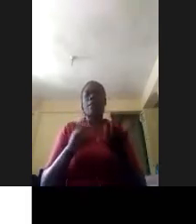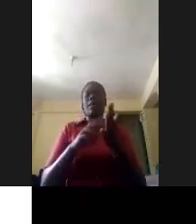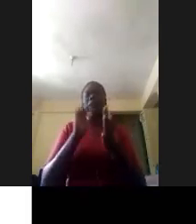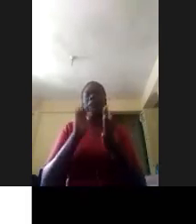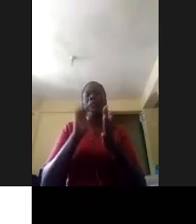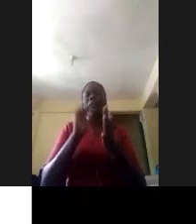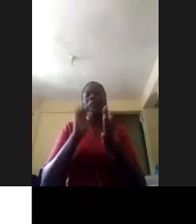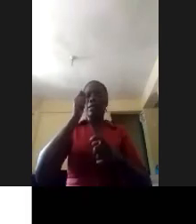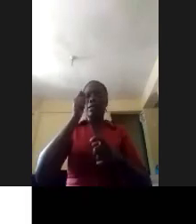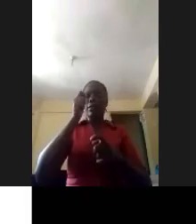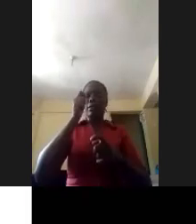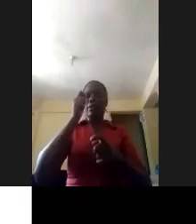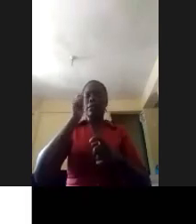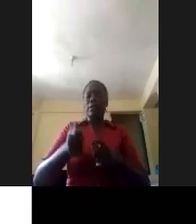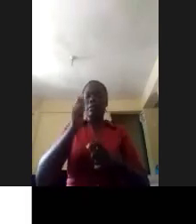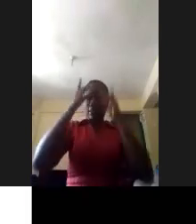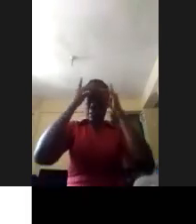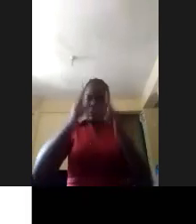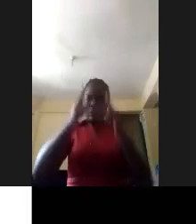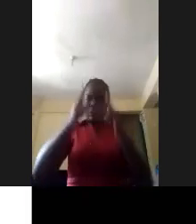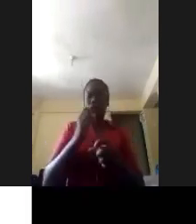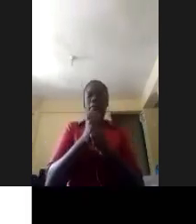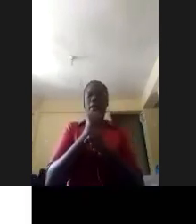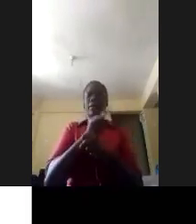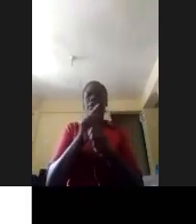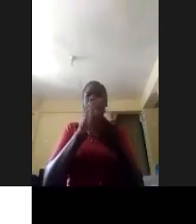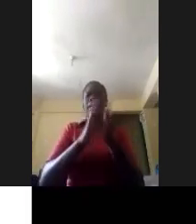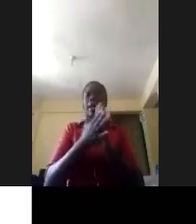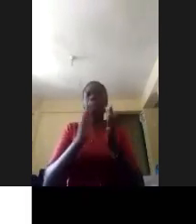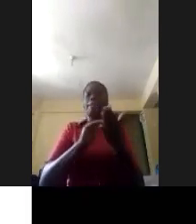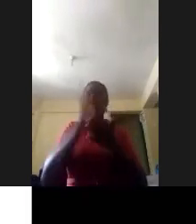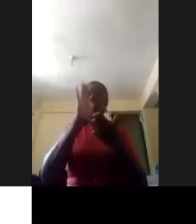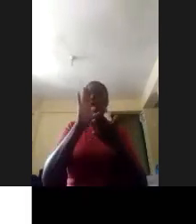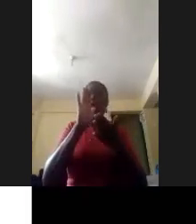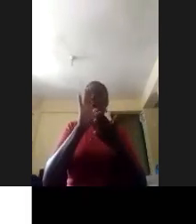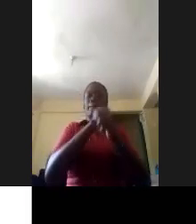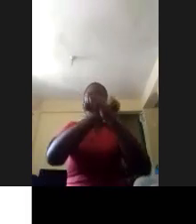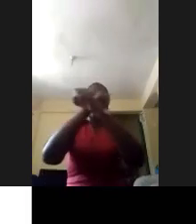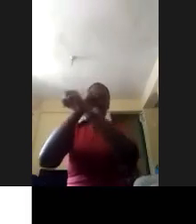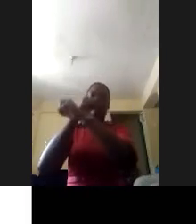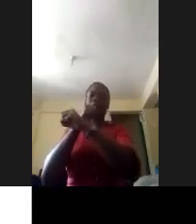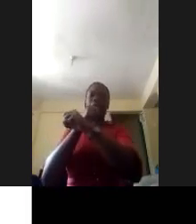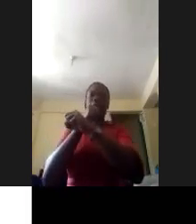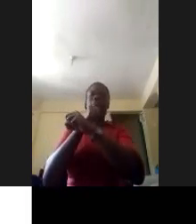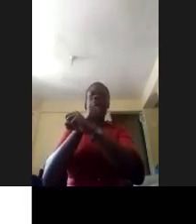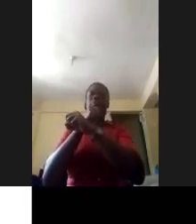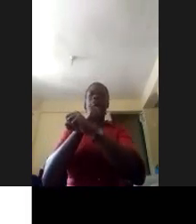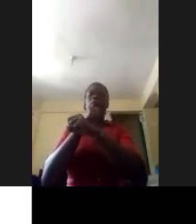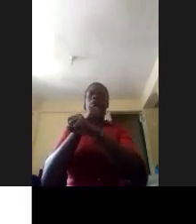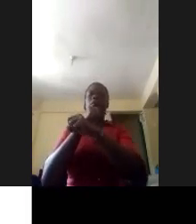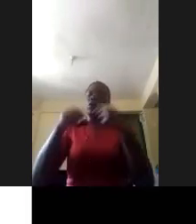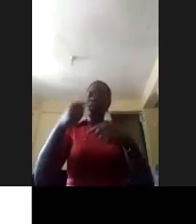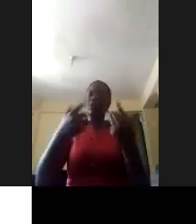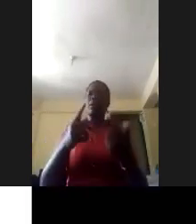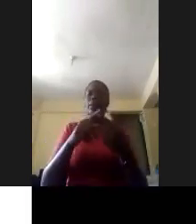making, then these all become very protective. Yeah. Having said that, we go on to looking at what are